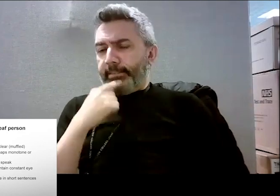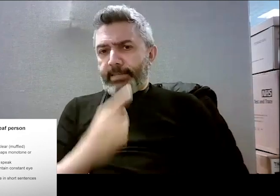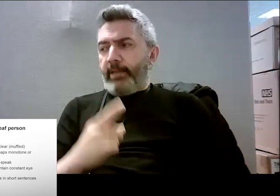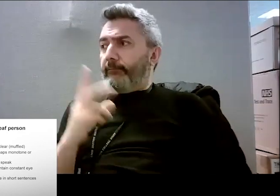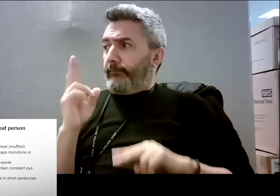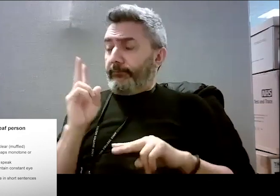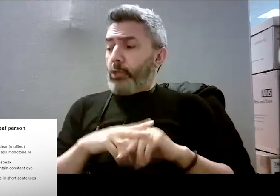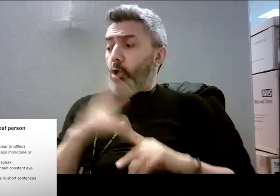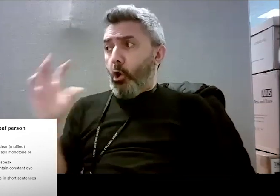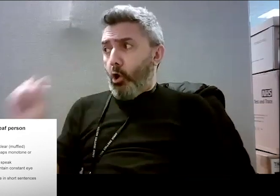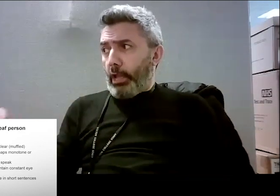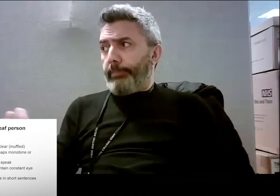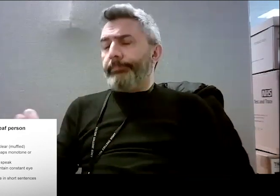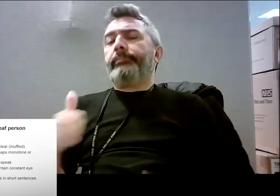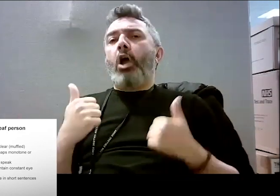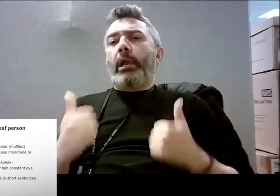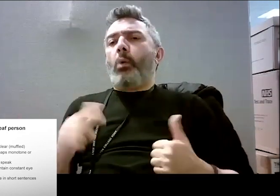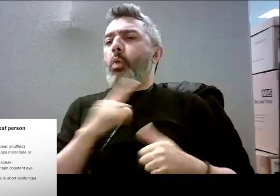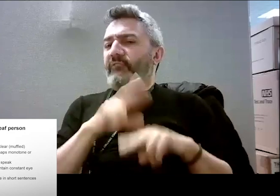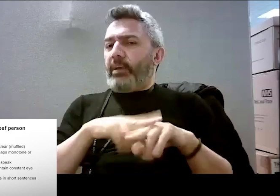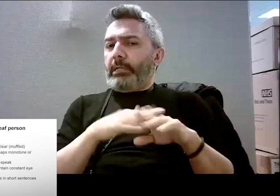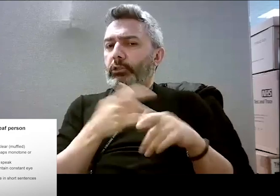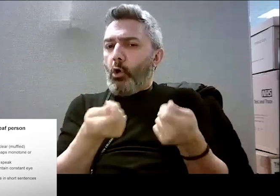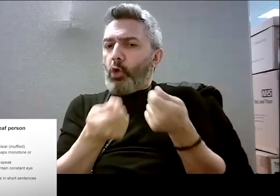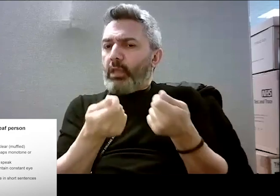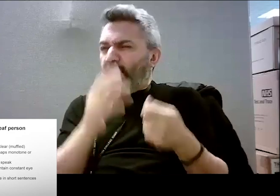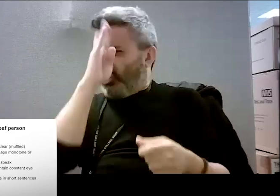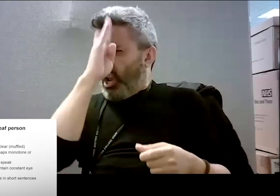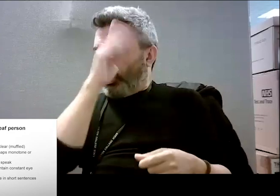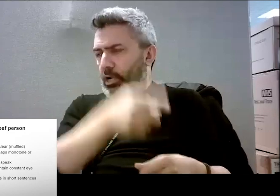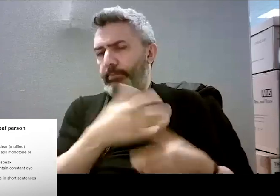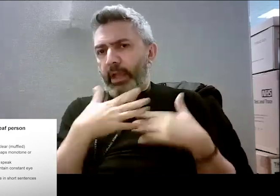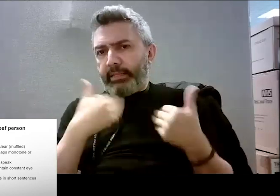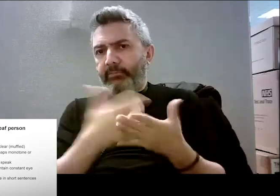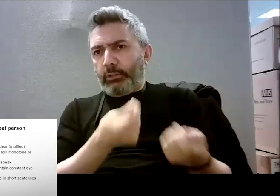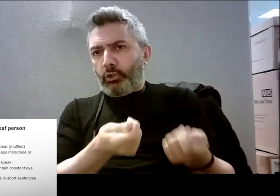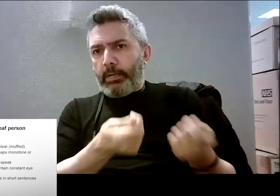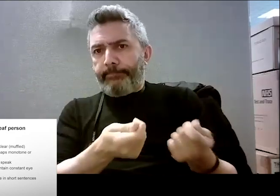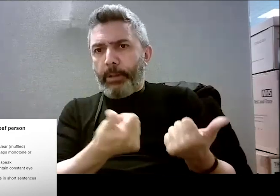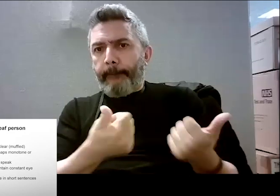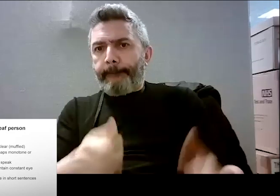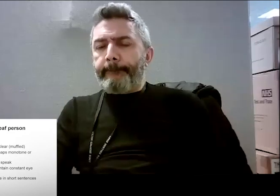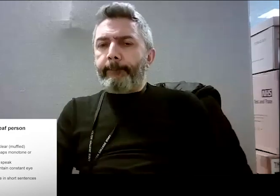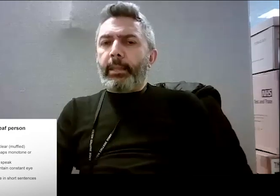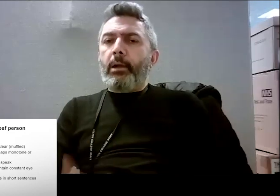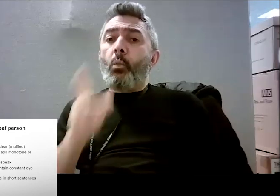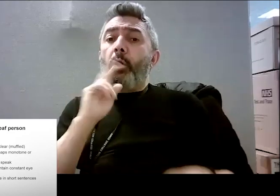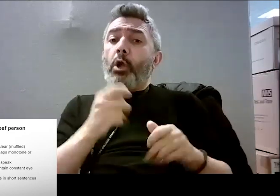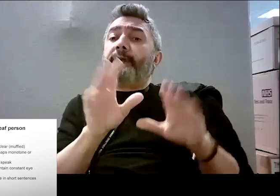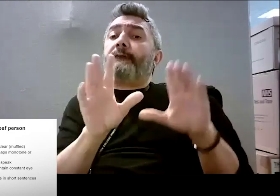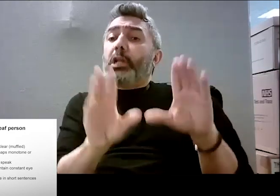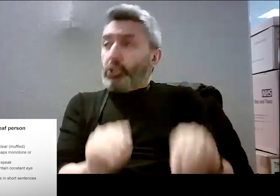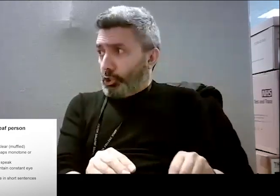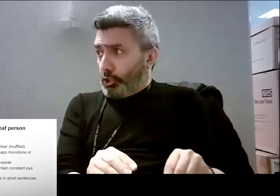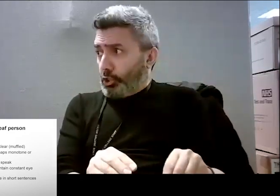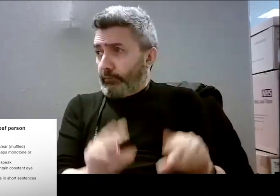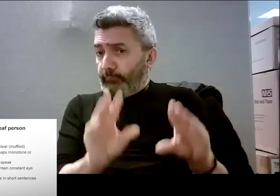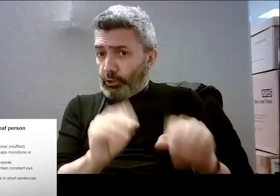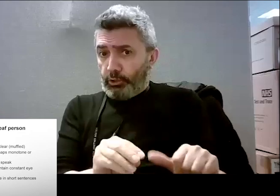to wait for information. And they told me to hold because he was cooking, and it was obviously a little bit dangerous. When